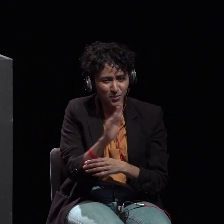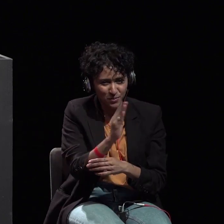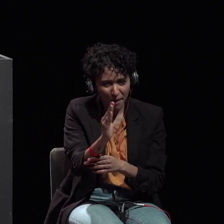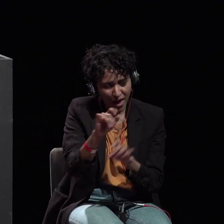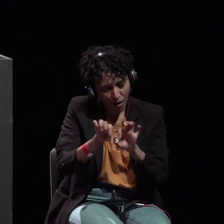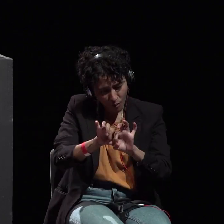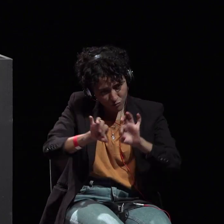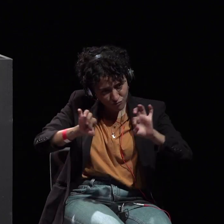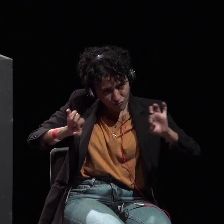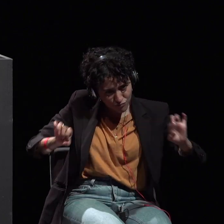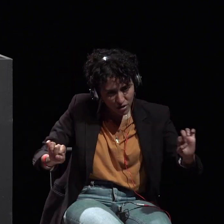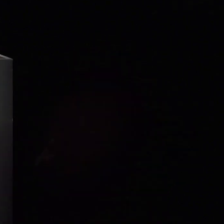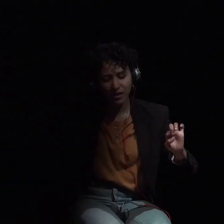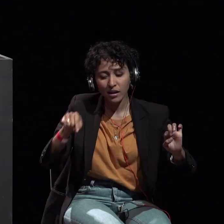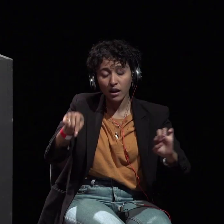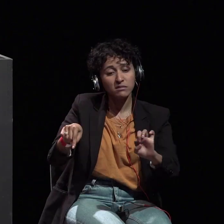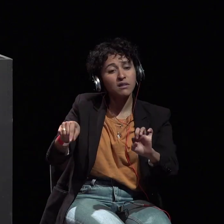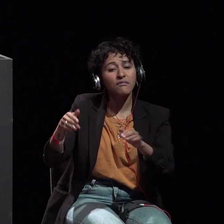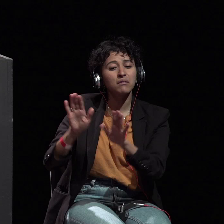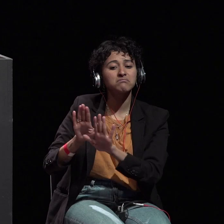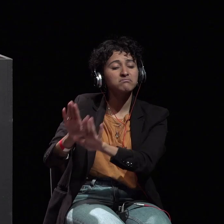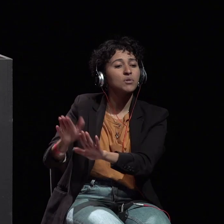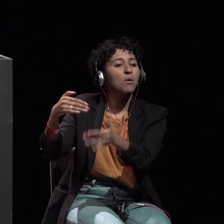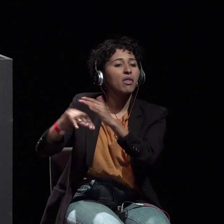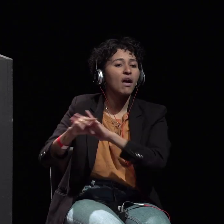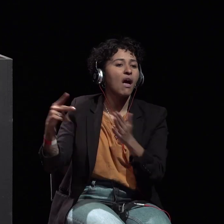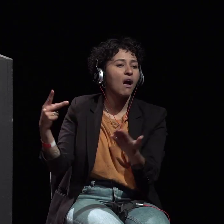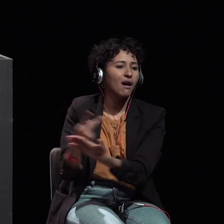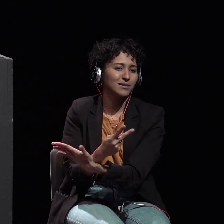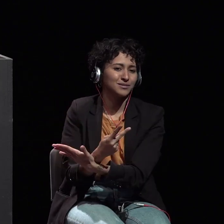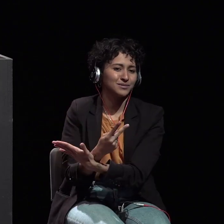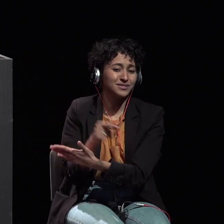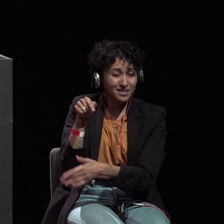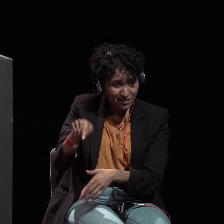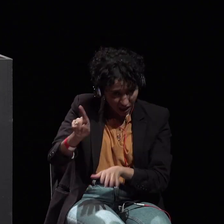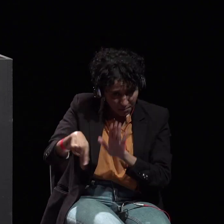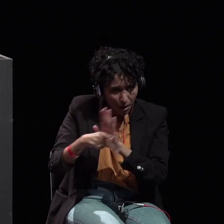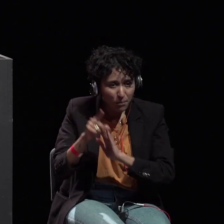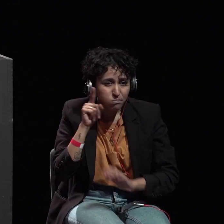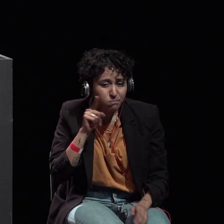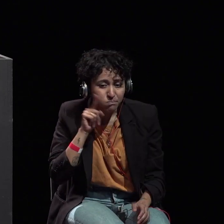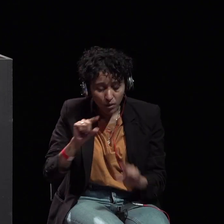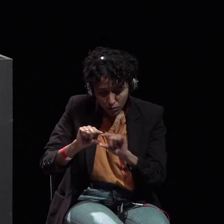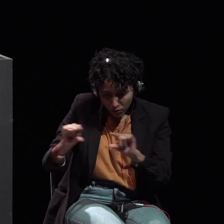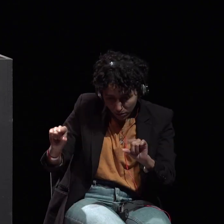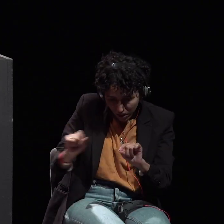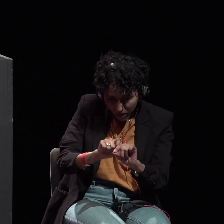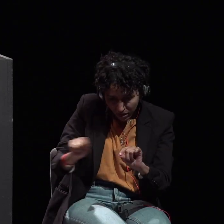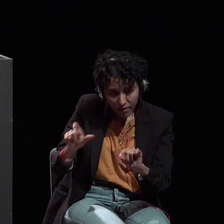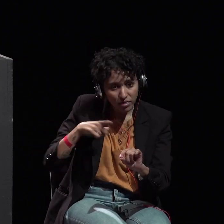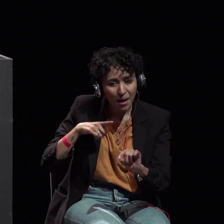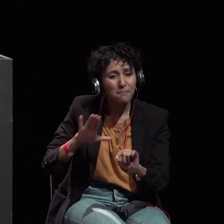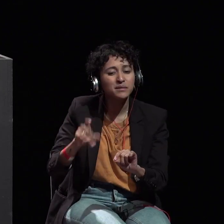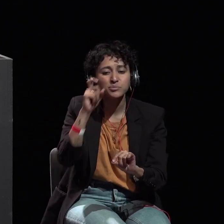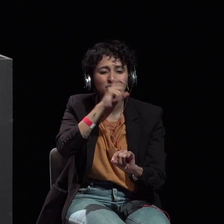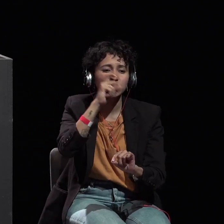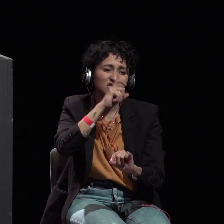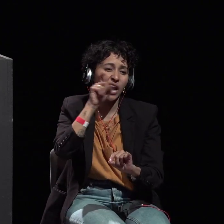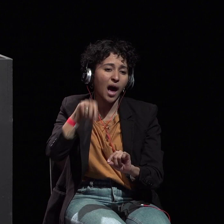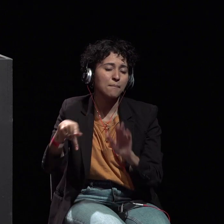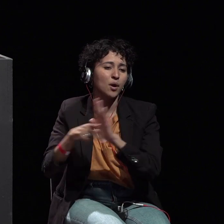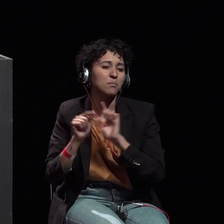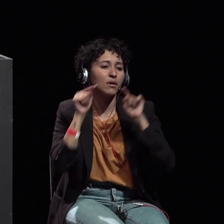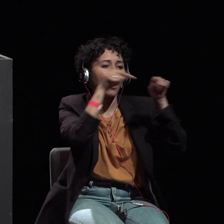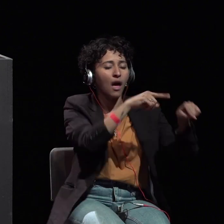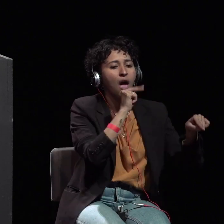Indian ? It's actually from Kiribati in the Pacific. Moreover, without being fully accessioned into the